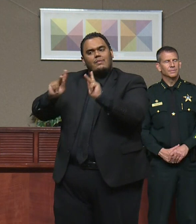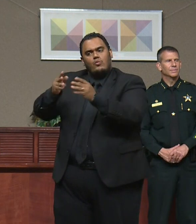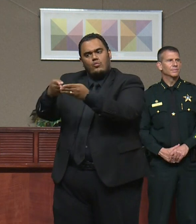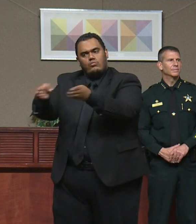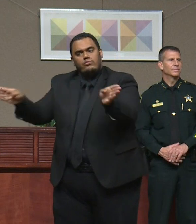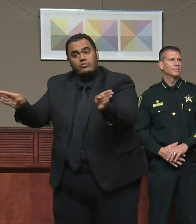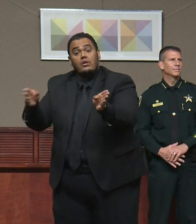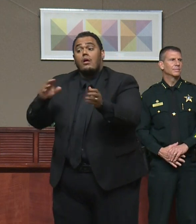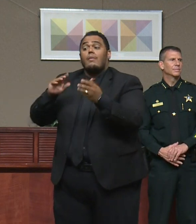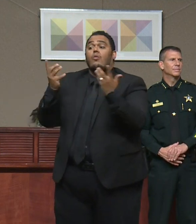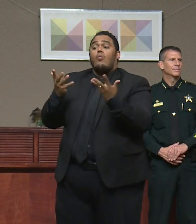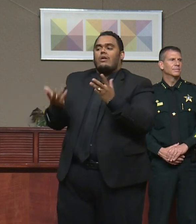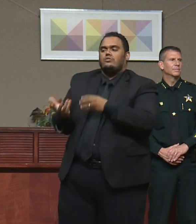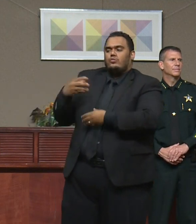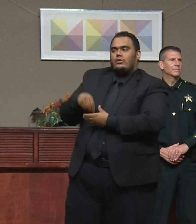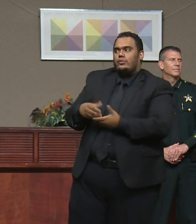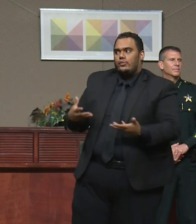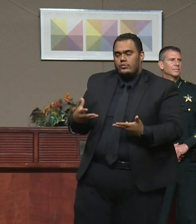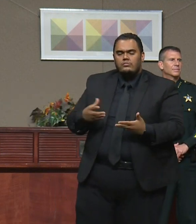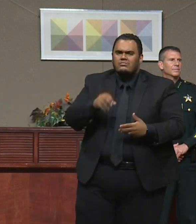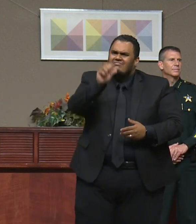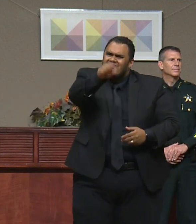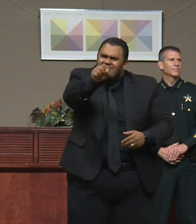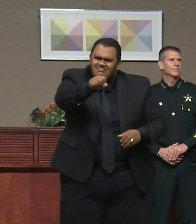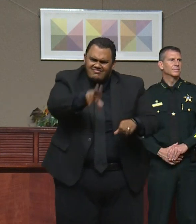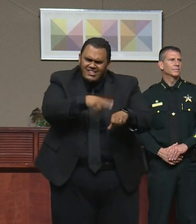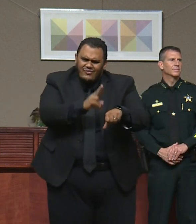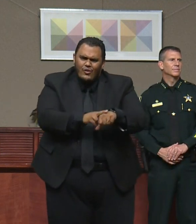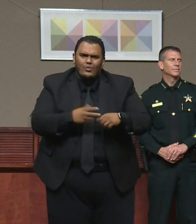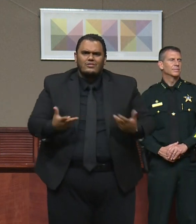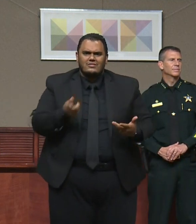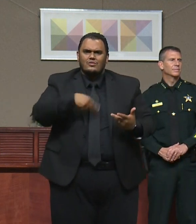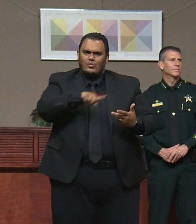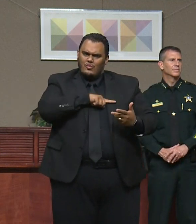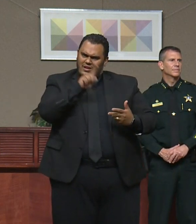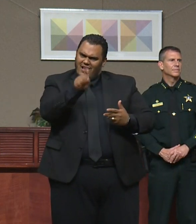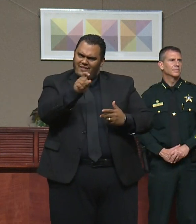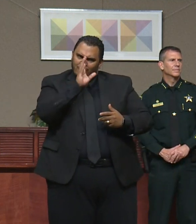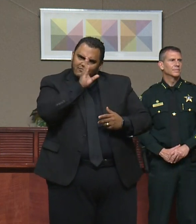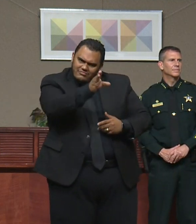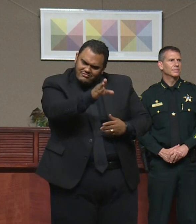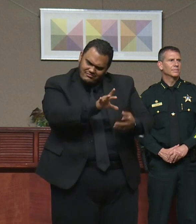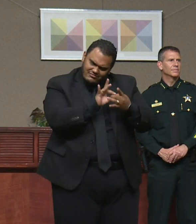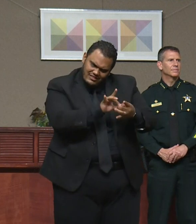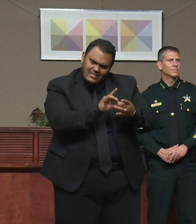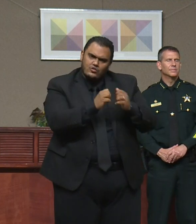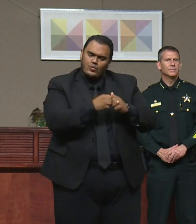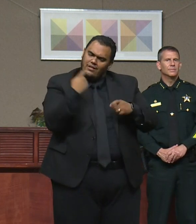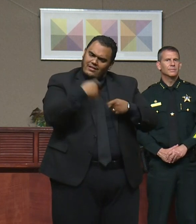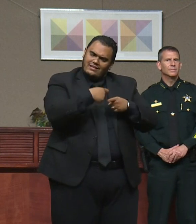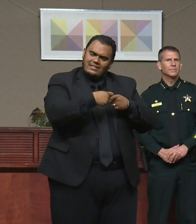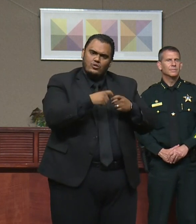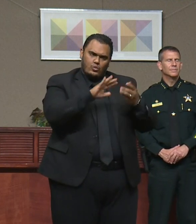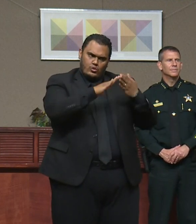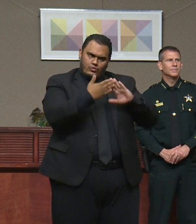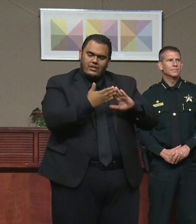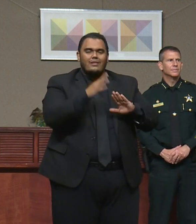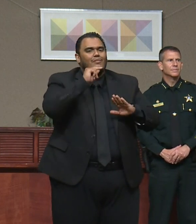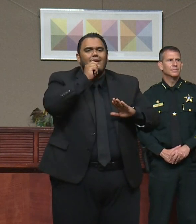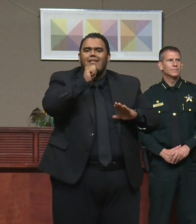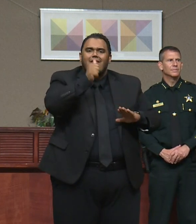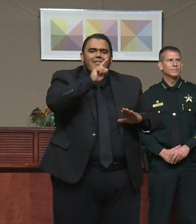the answer was, of course. And of course, the Latino media is going to be engaged. But not only the Latino media, there are